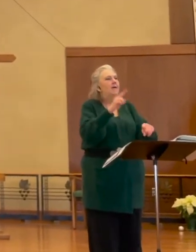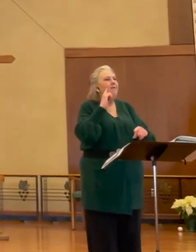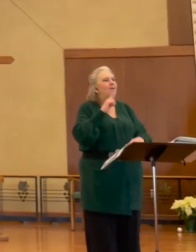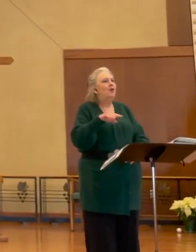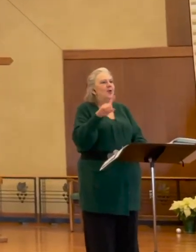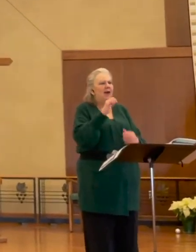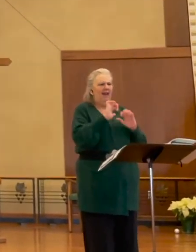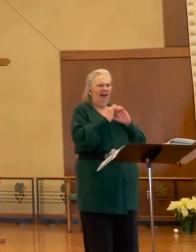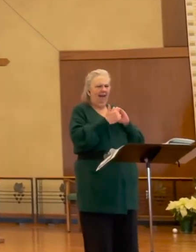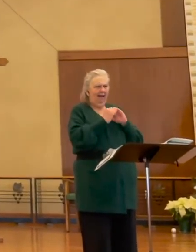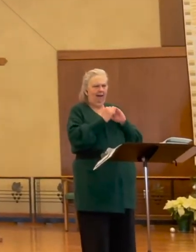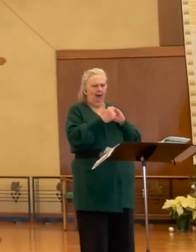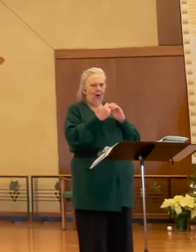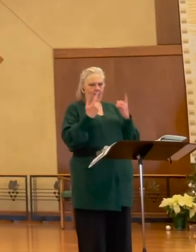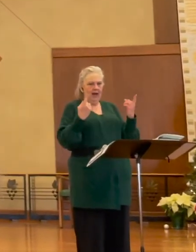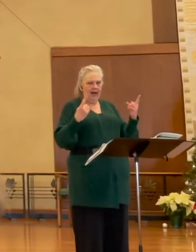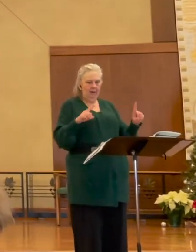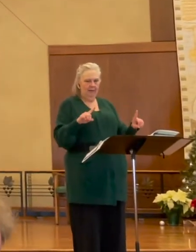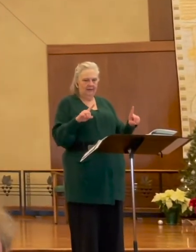happen? Well,